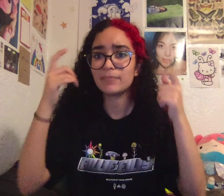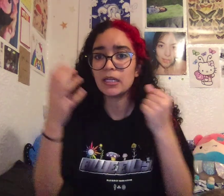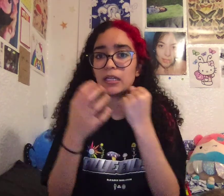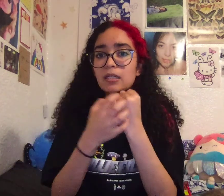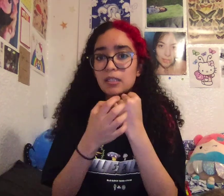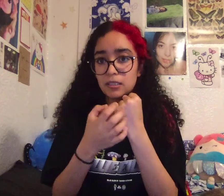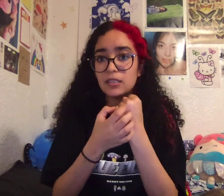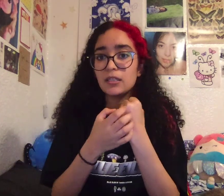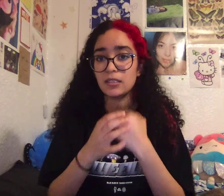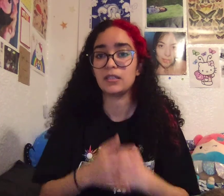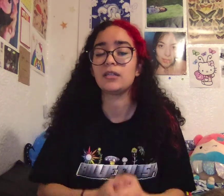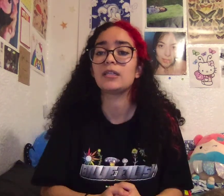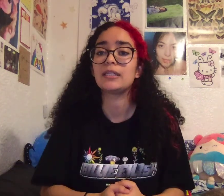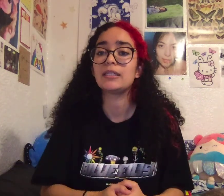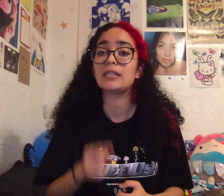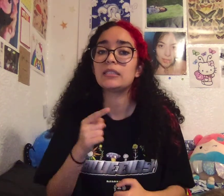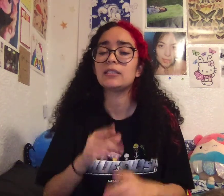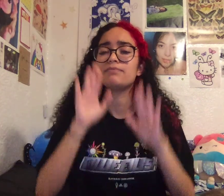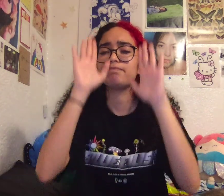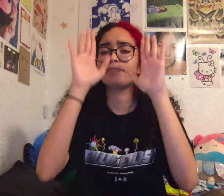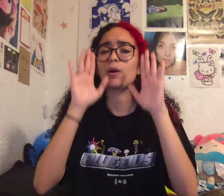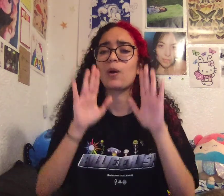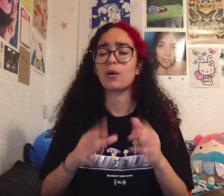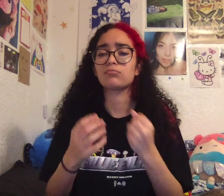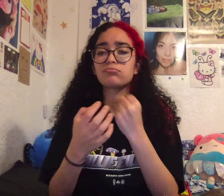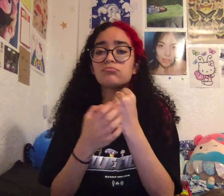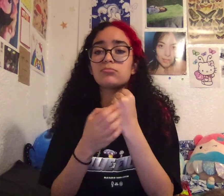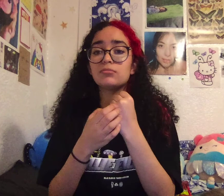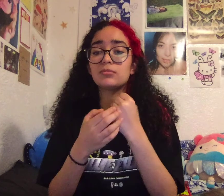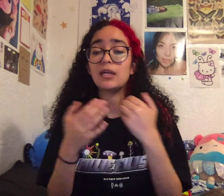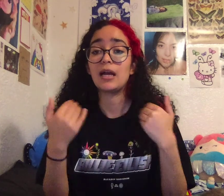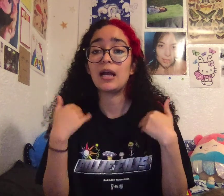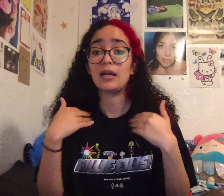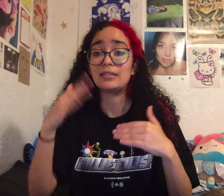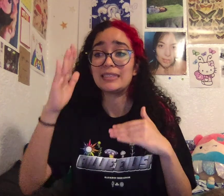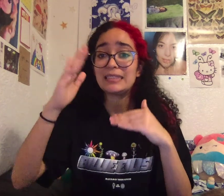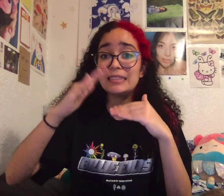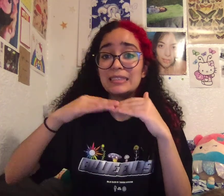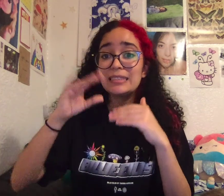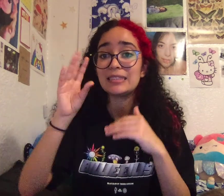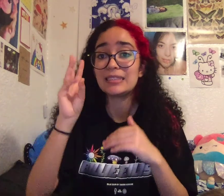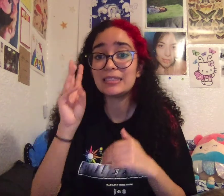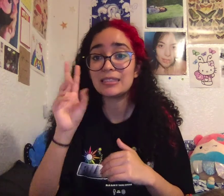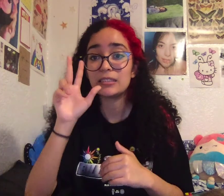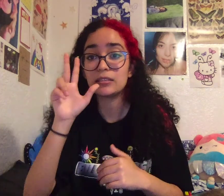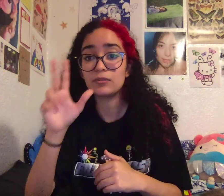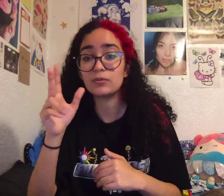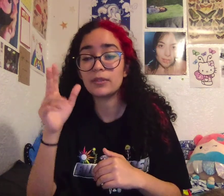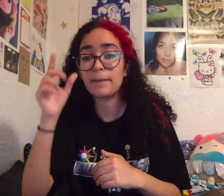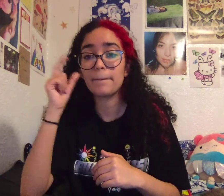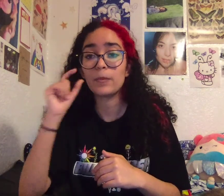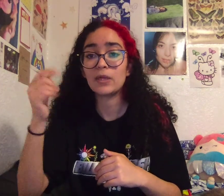And this is amazing. Jupiter has at least 63 moons. And we say at least because they're